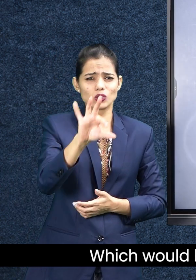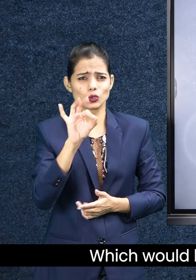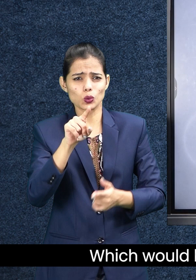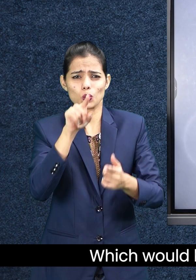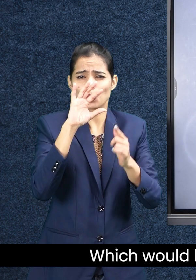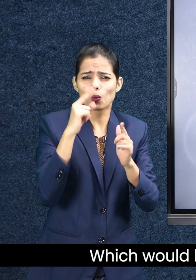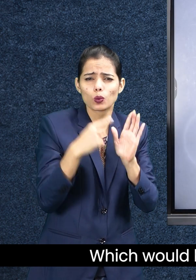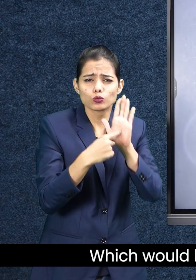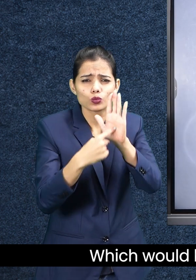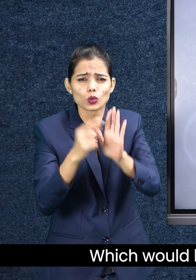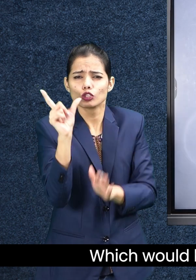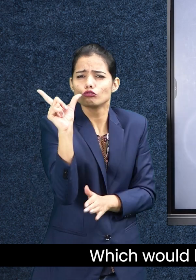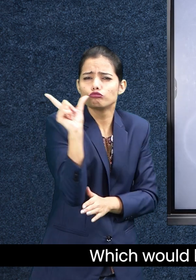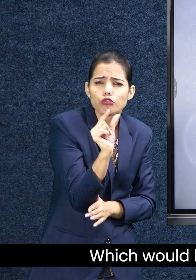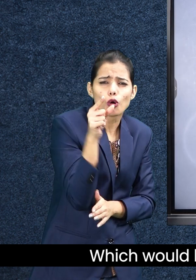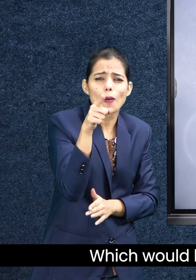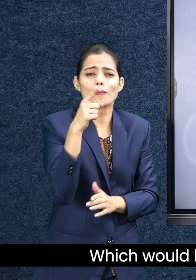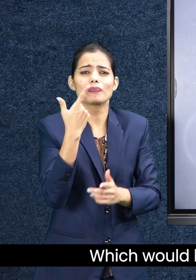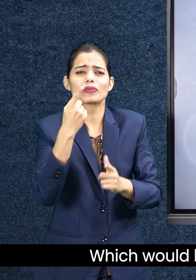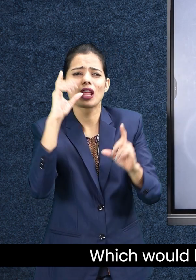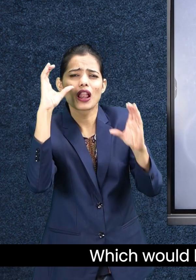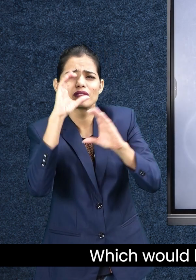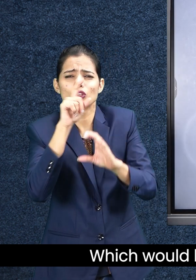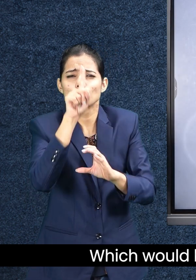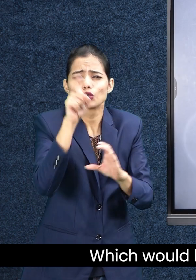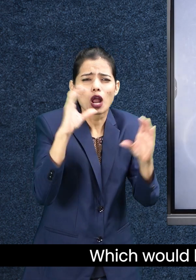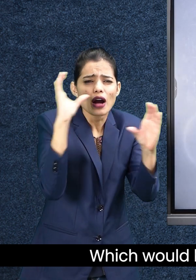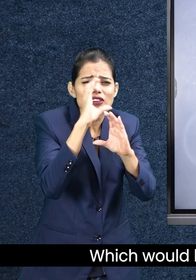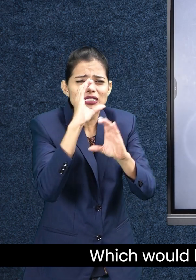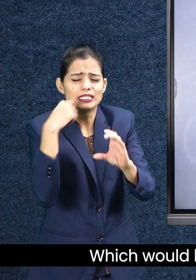Which would be the shorter distance? There is a dilemma.